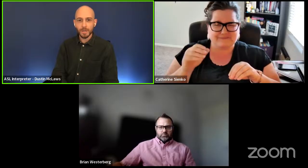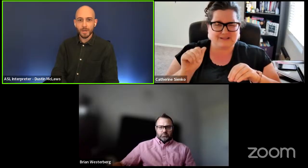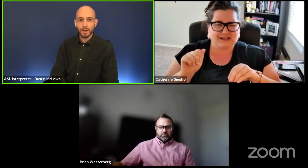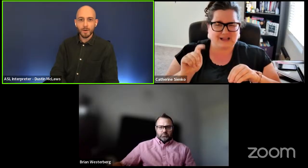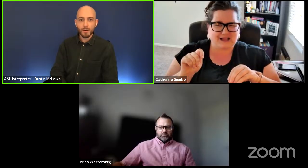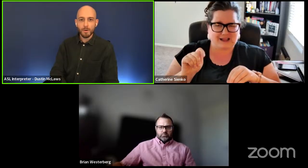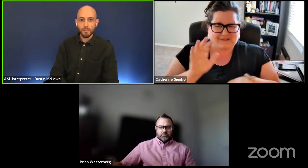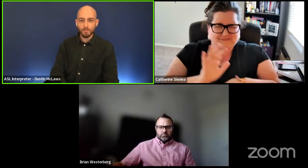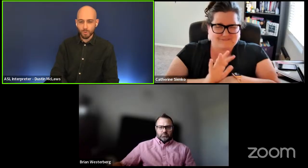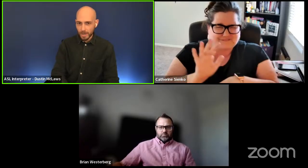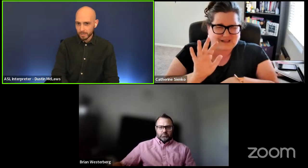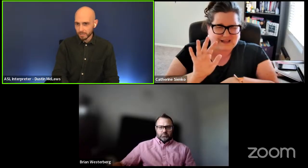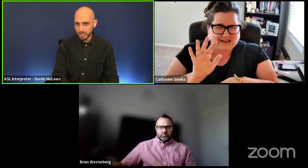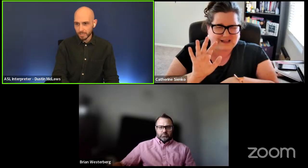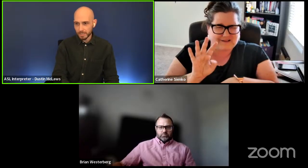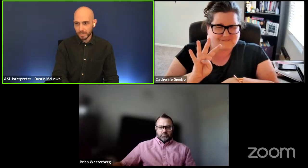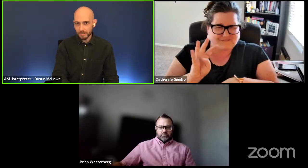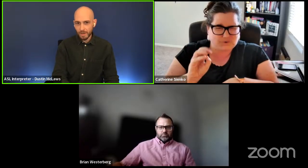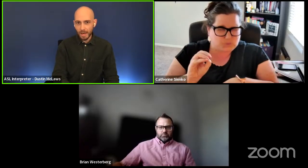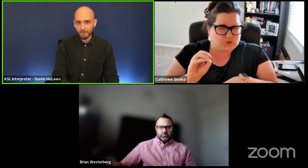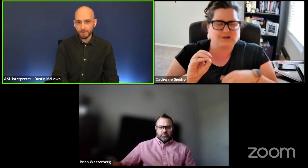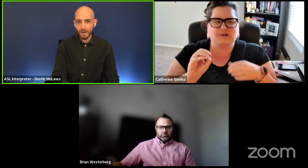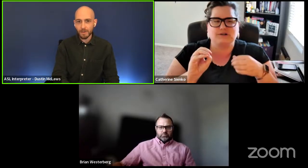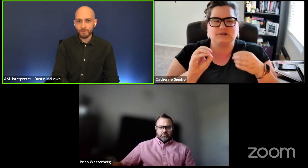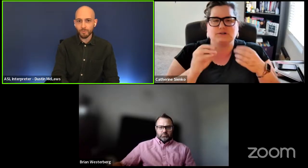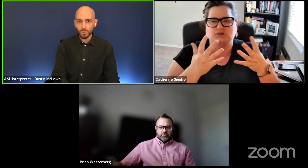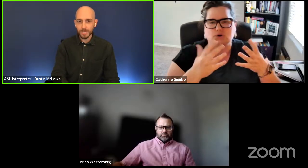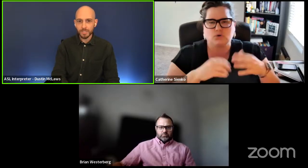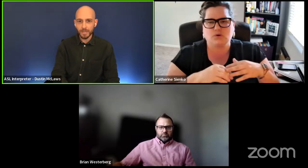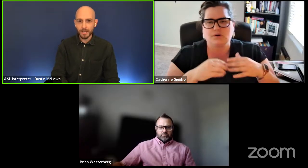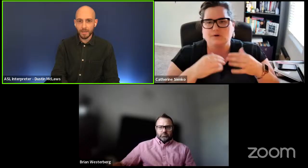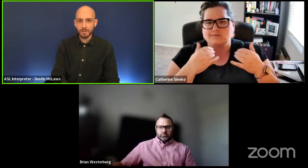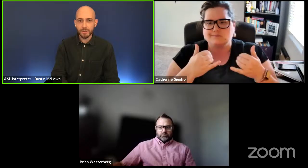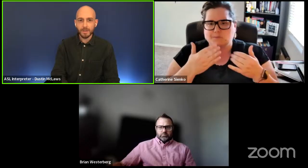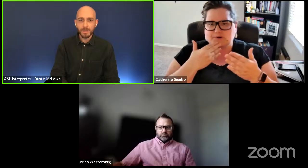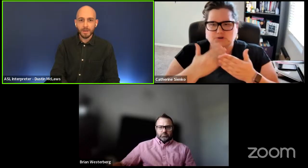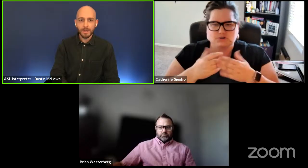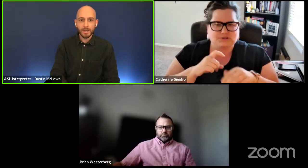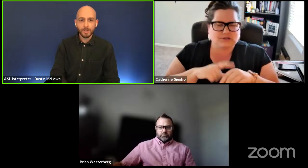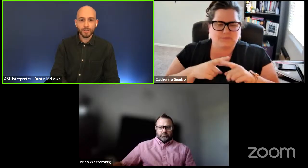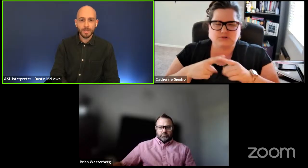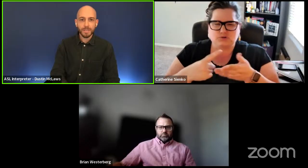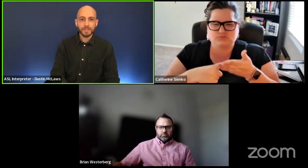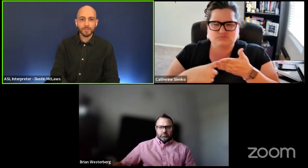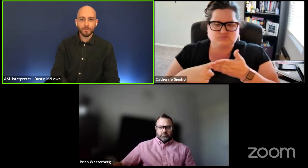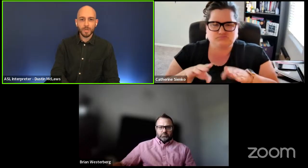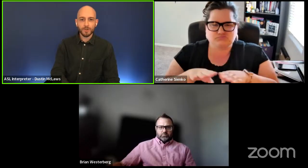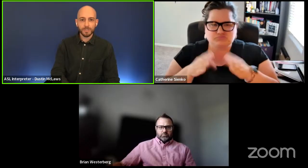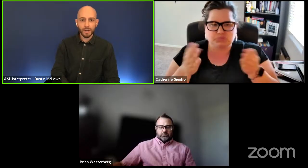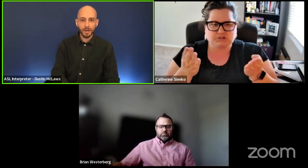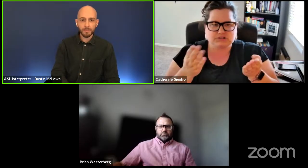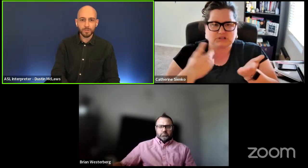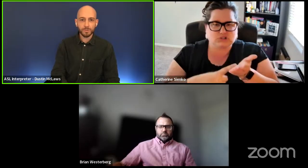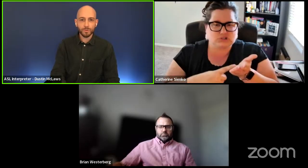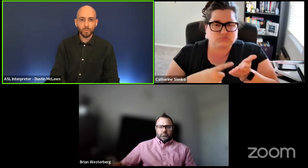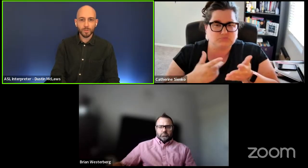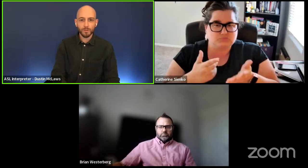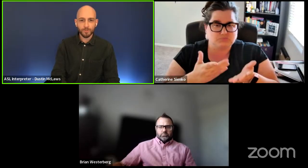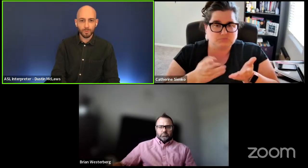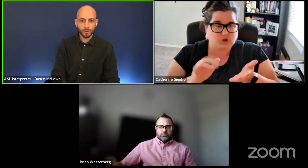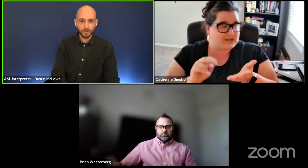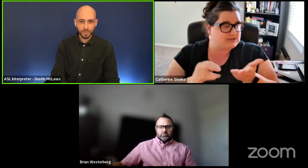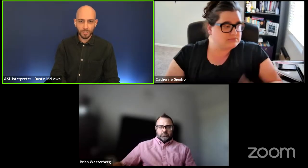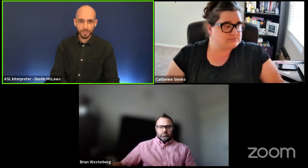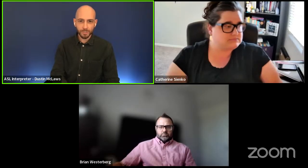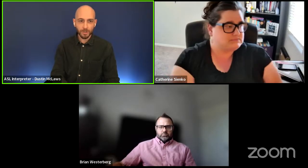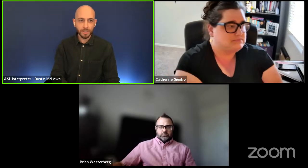for us. Brian does need to leave at 5:40 today, so I think this would be a good time to open